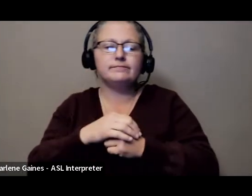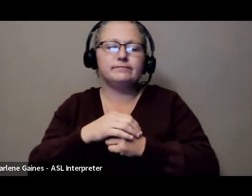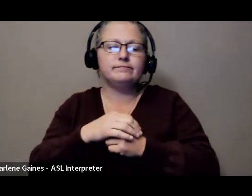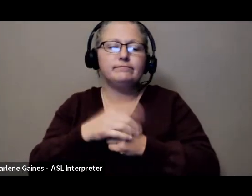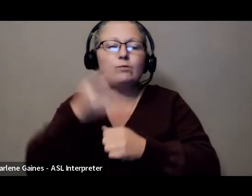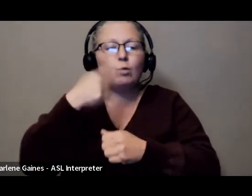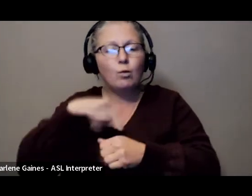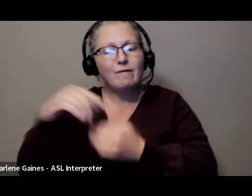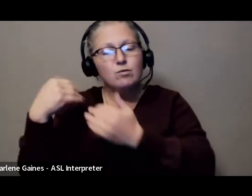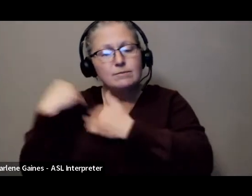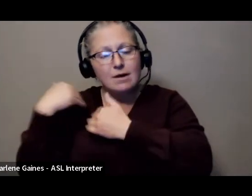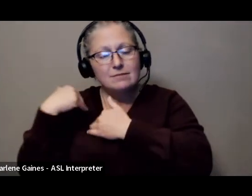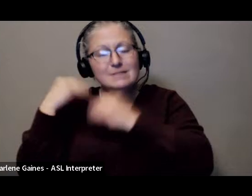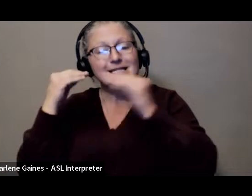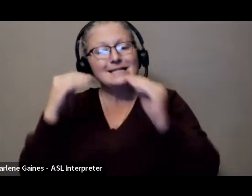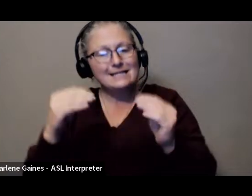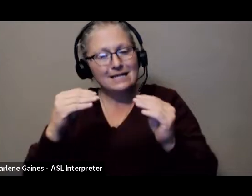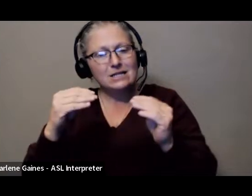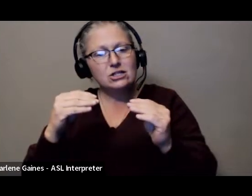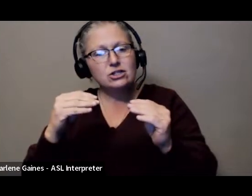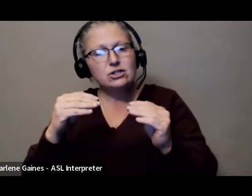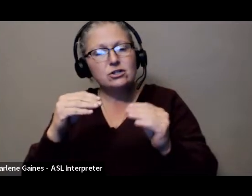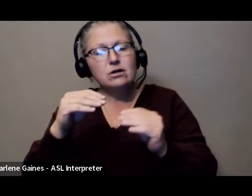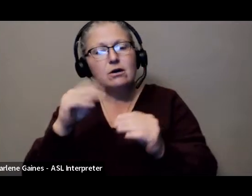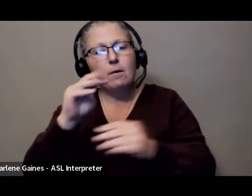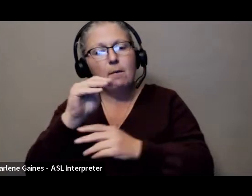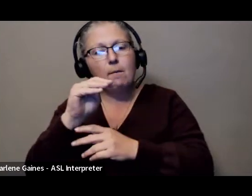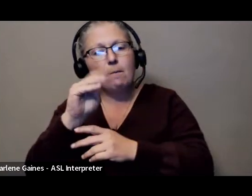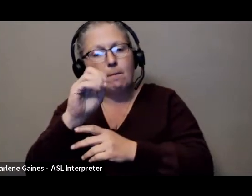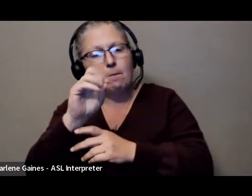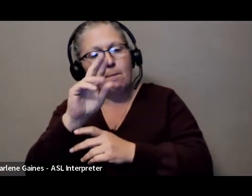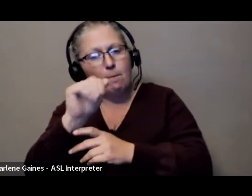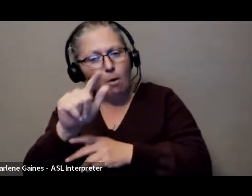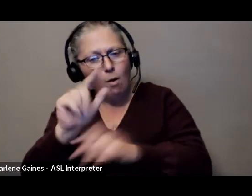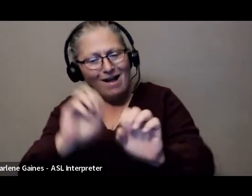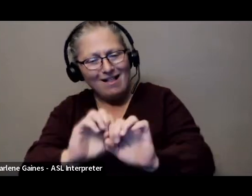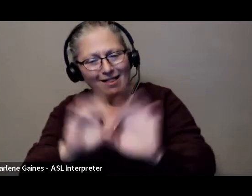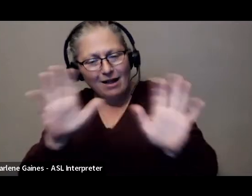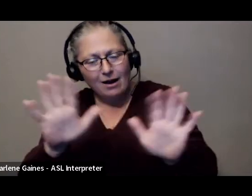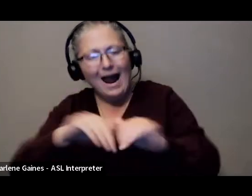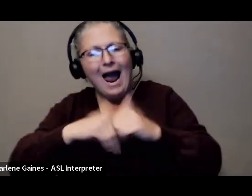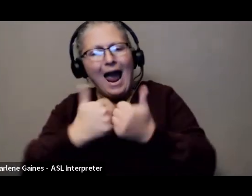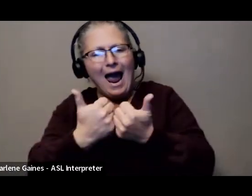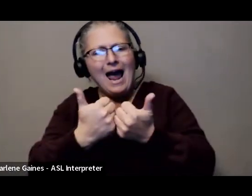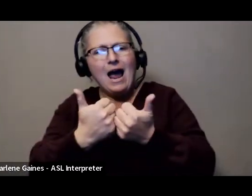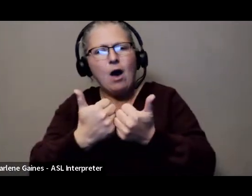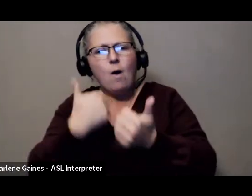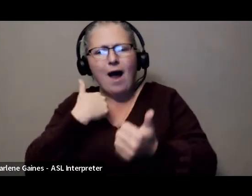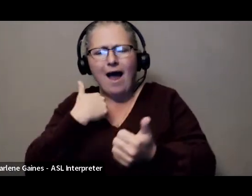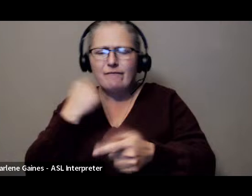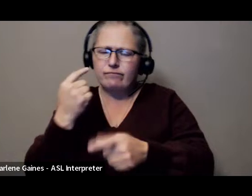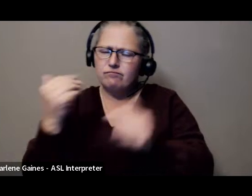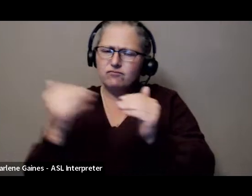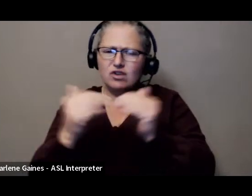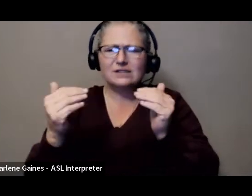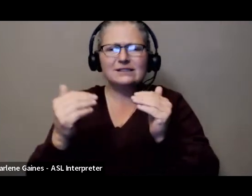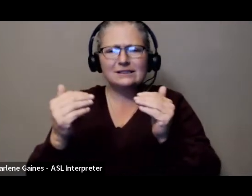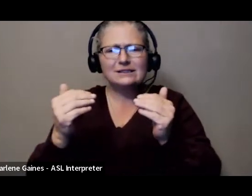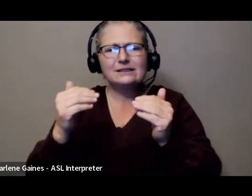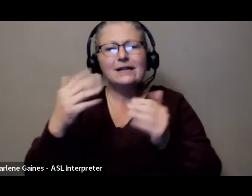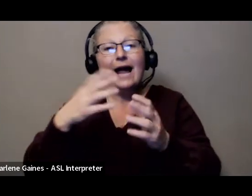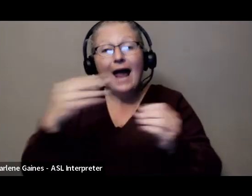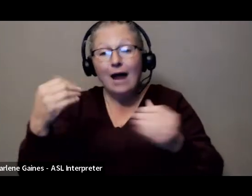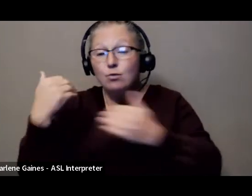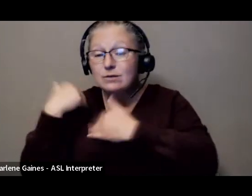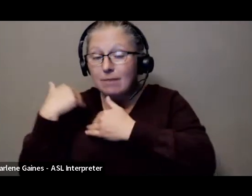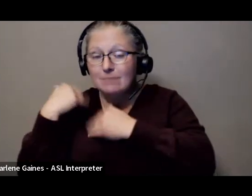We have a responsibility to teach them moral clarity and the right ways to bring about justice. And we have a responsibility to